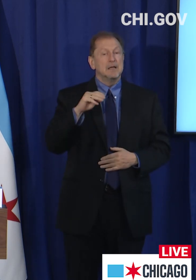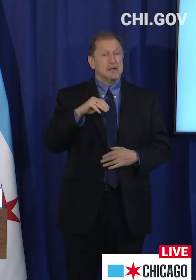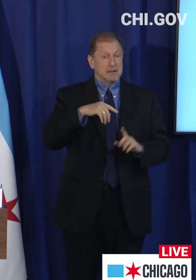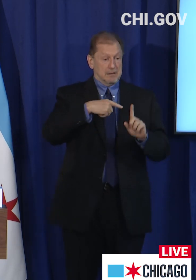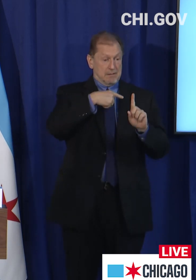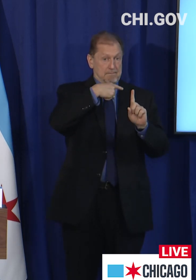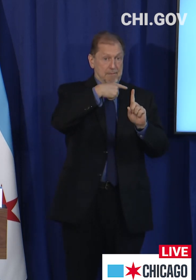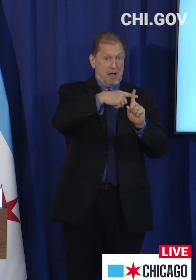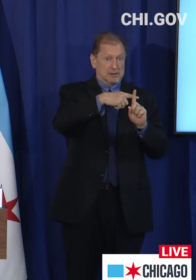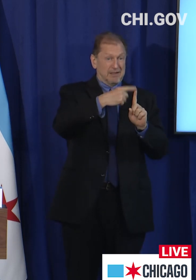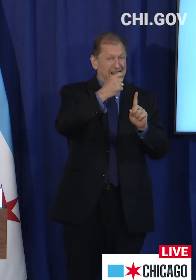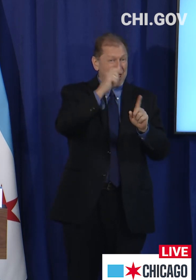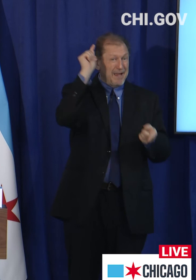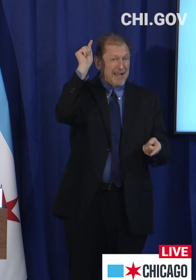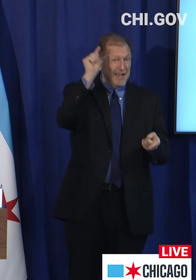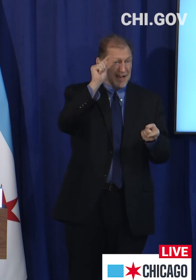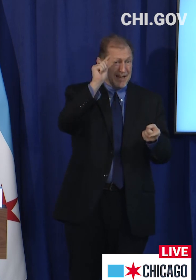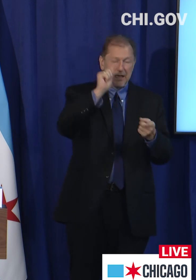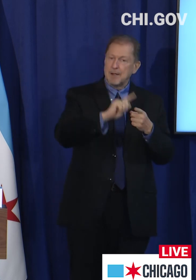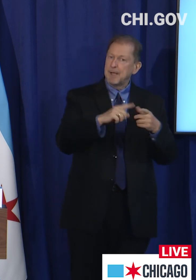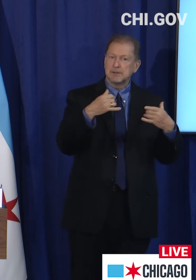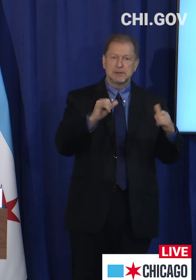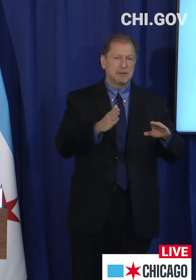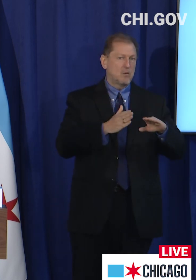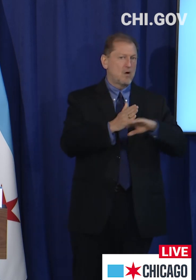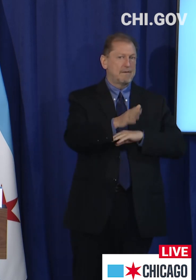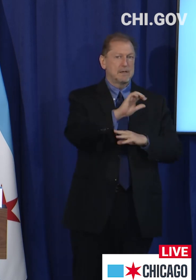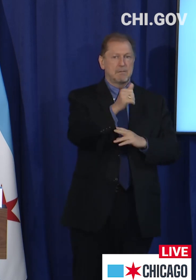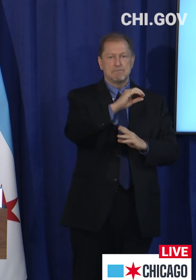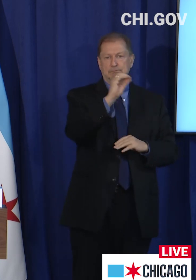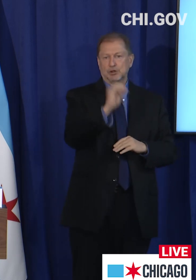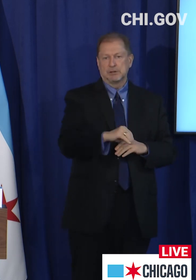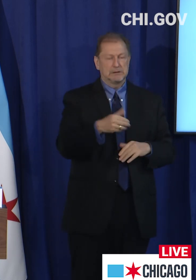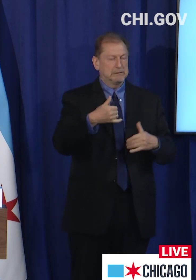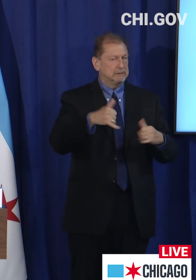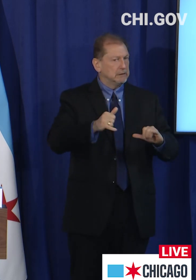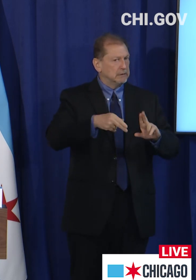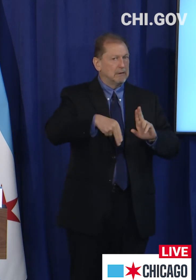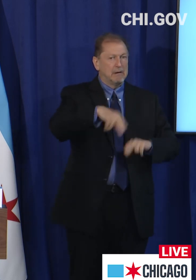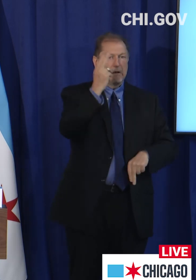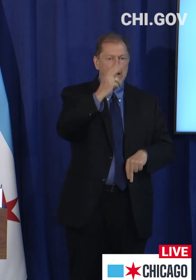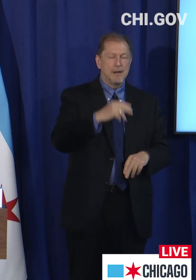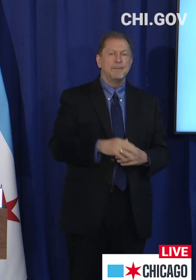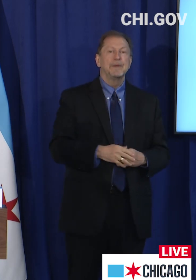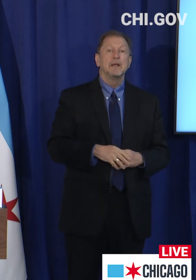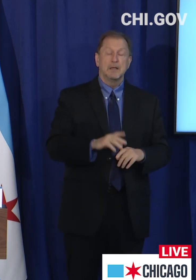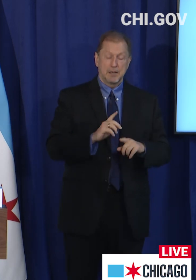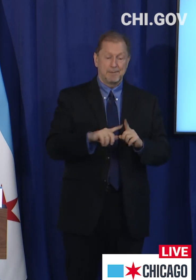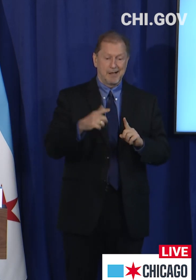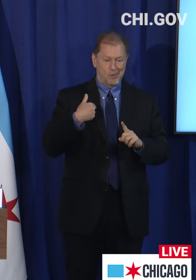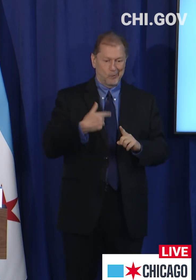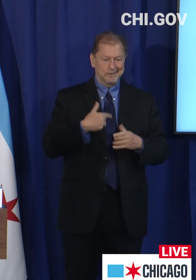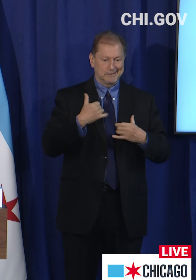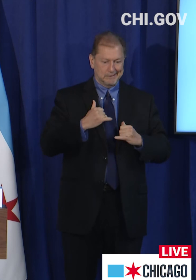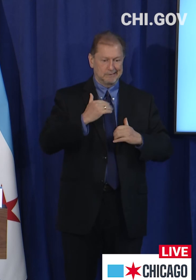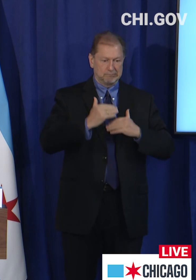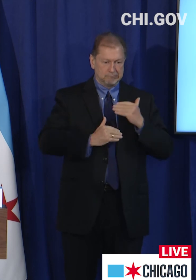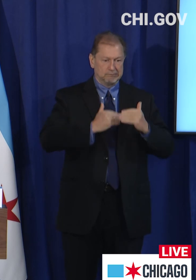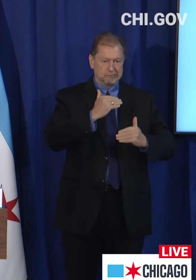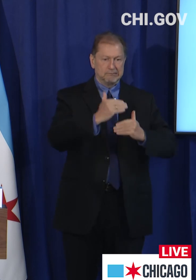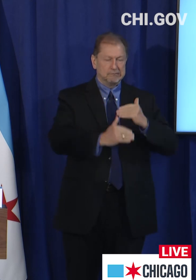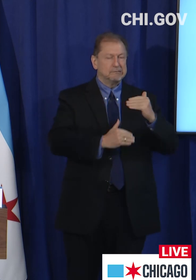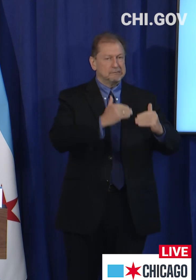rate, levels are still in the double digits and dangerously high. And we are still on track, unfortunately,